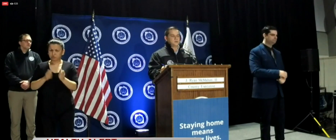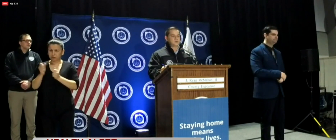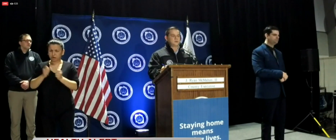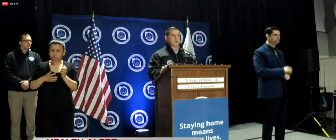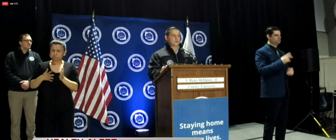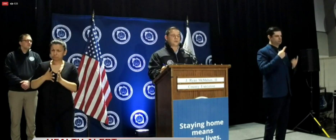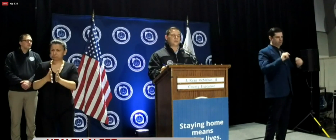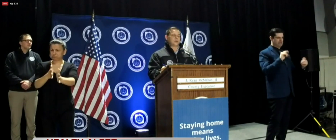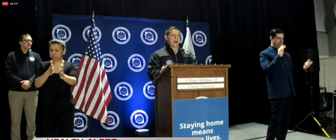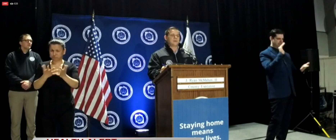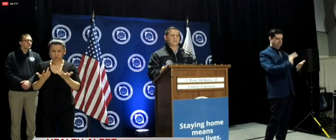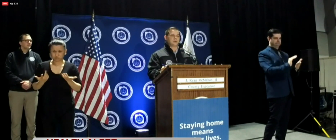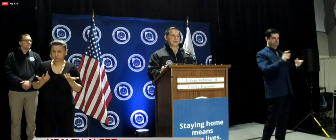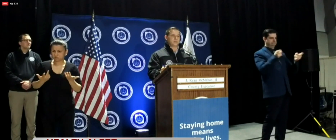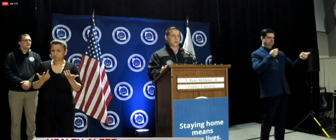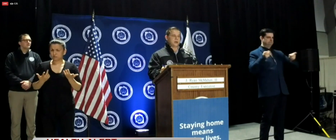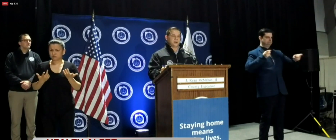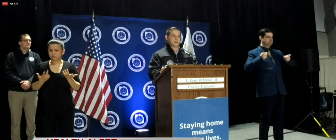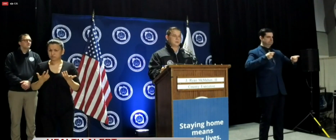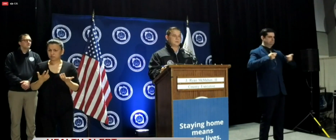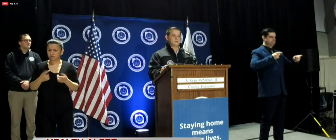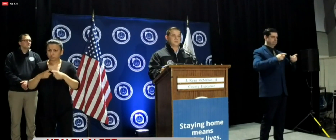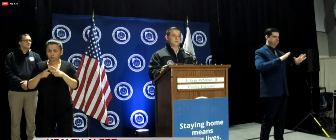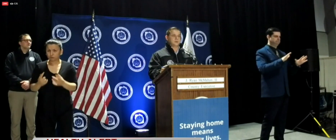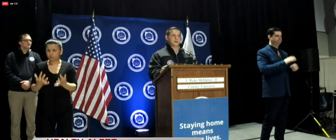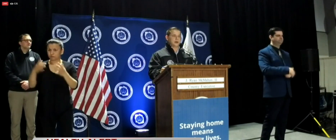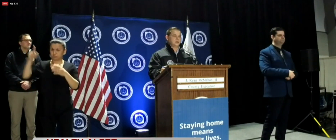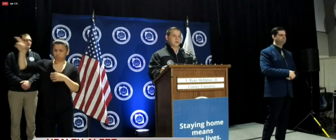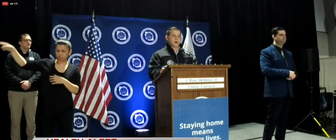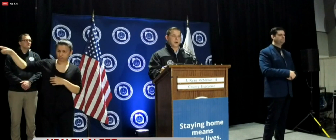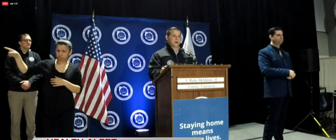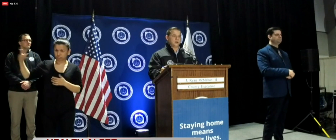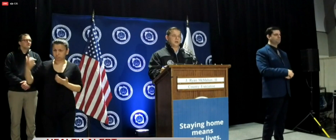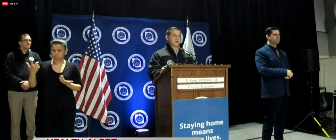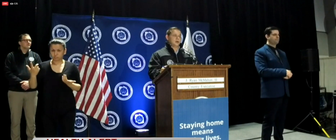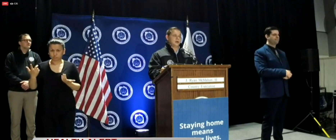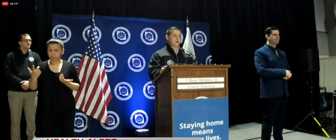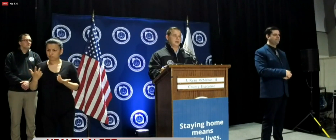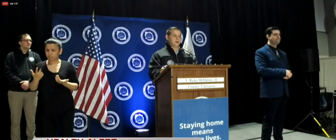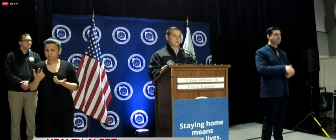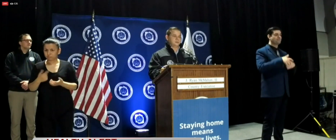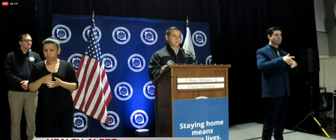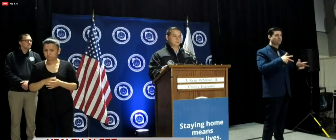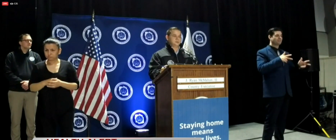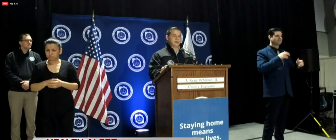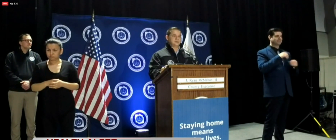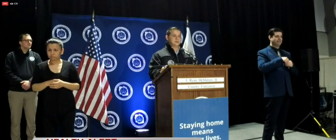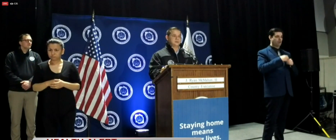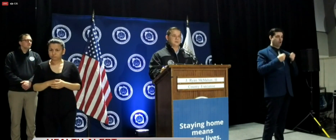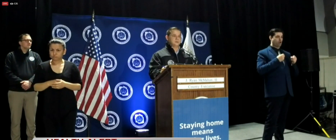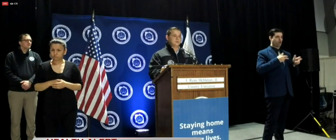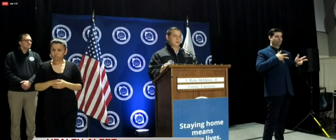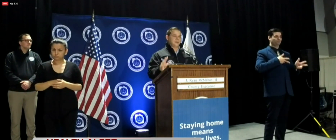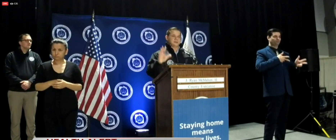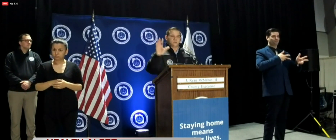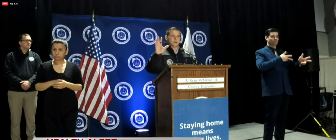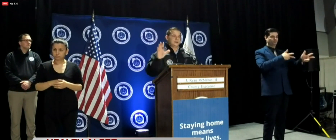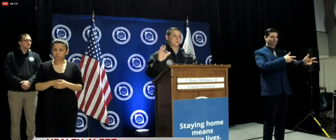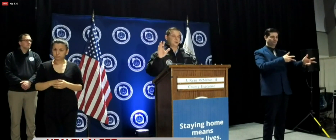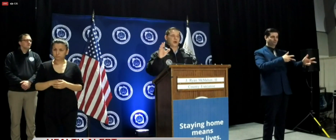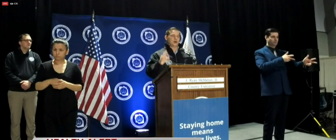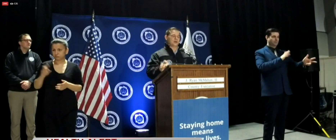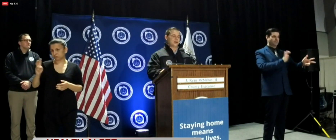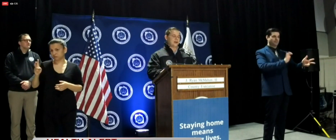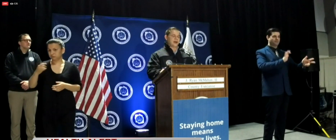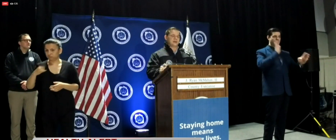if you go through a driving birthday parade and you don't get out of your car and you guys, that's what it